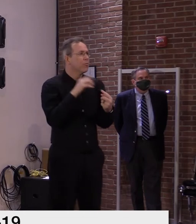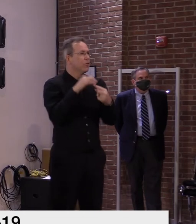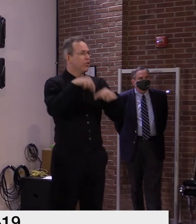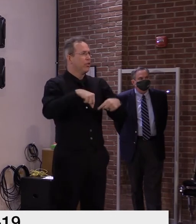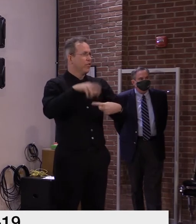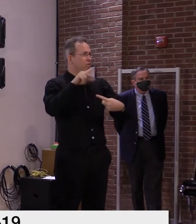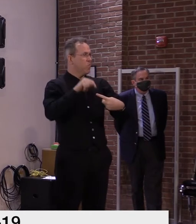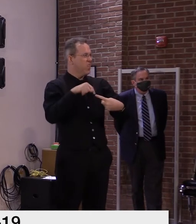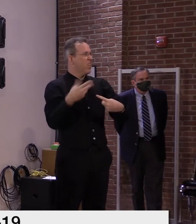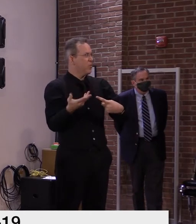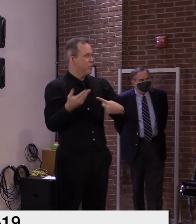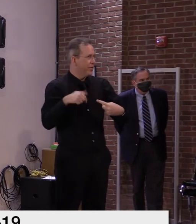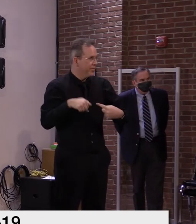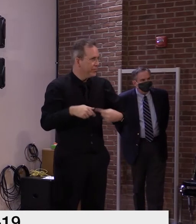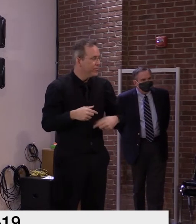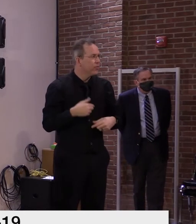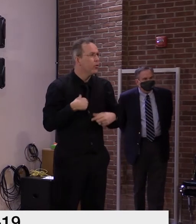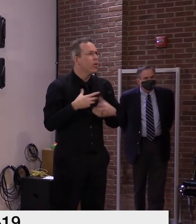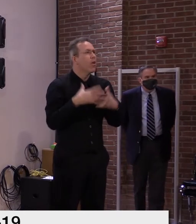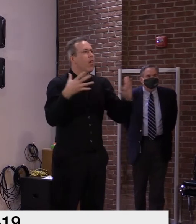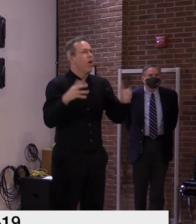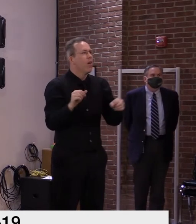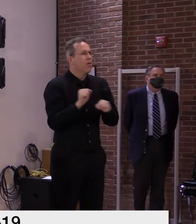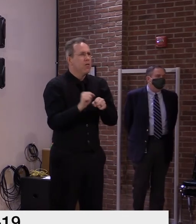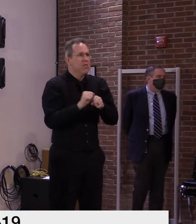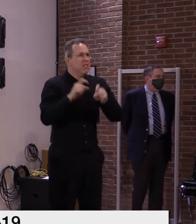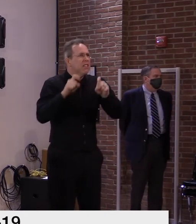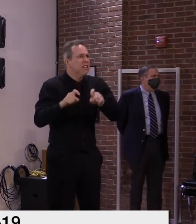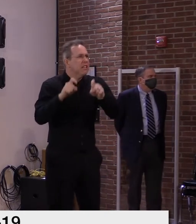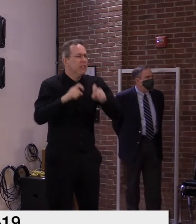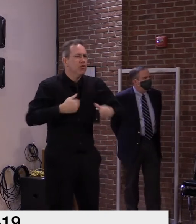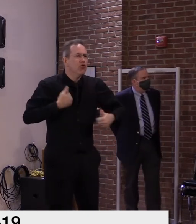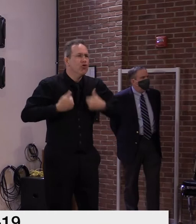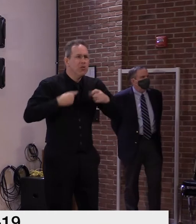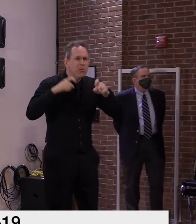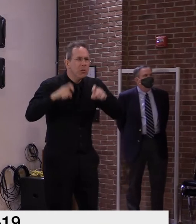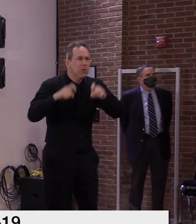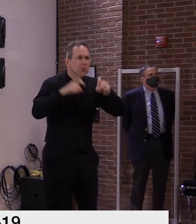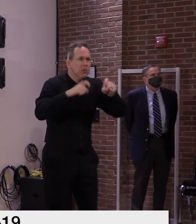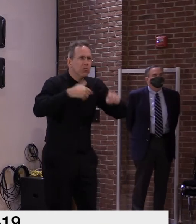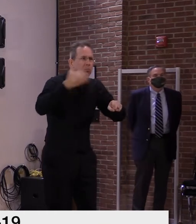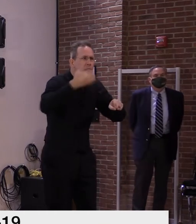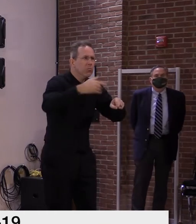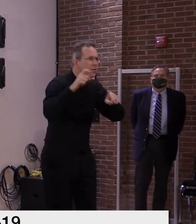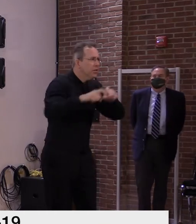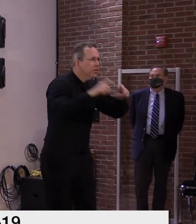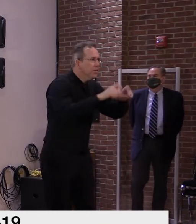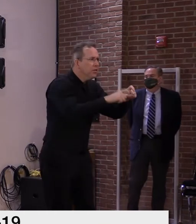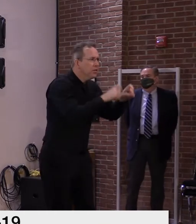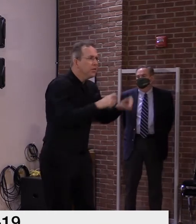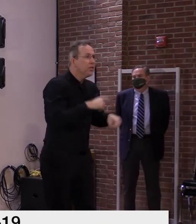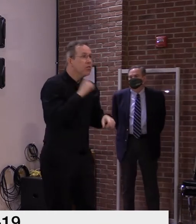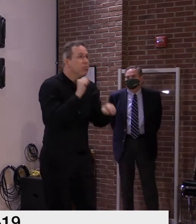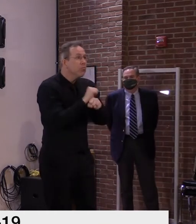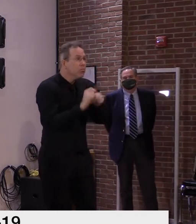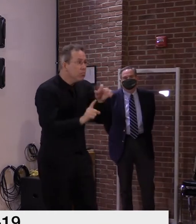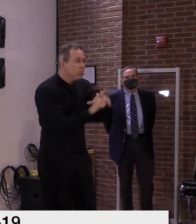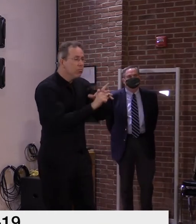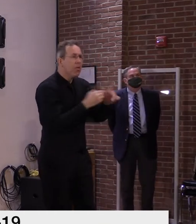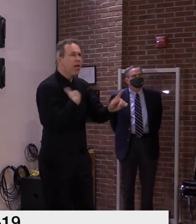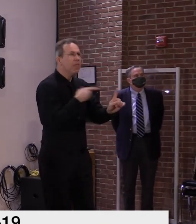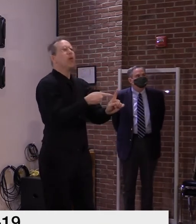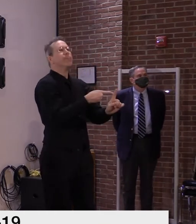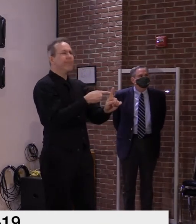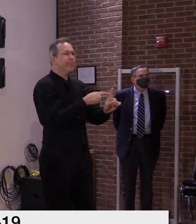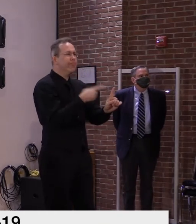a lot of testing of our facilities. And when we do have an outbreak, that testing is